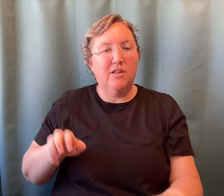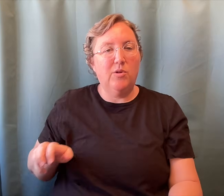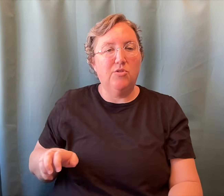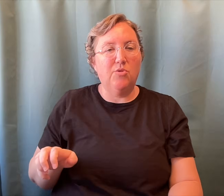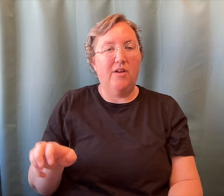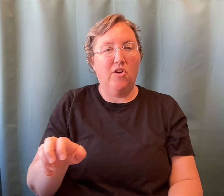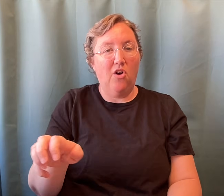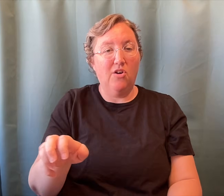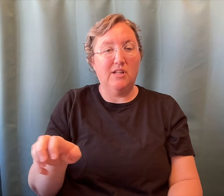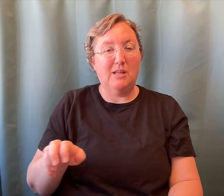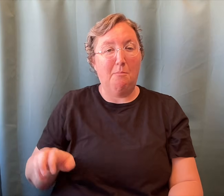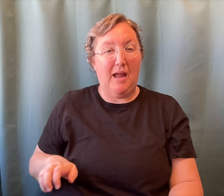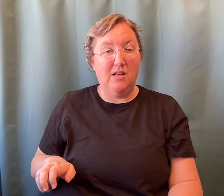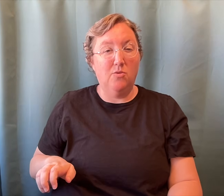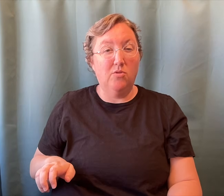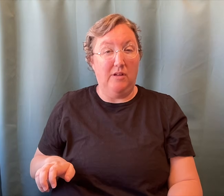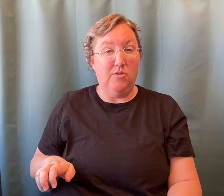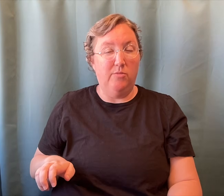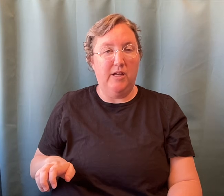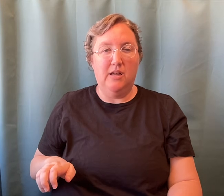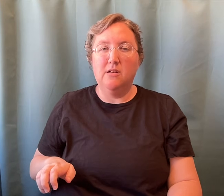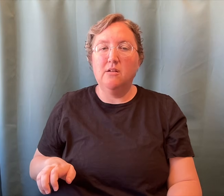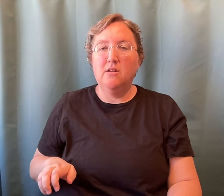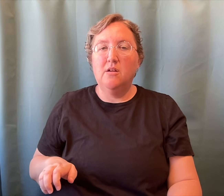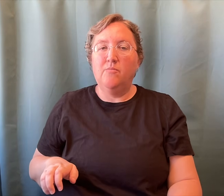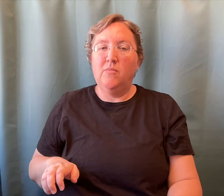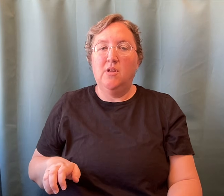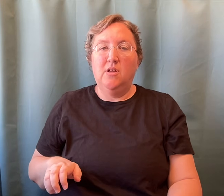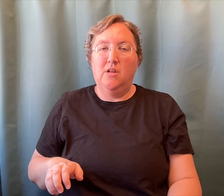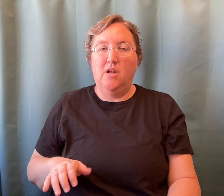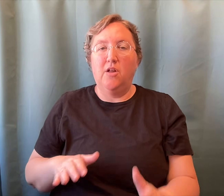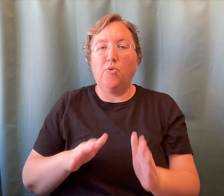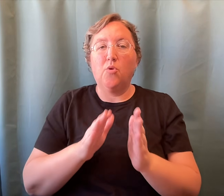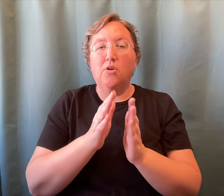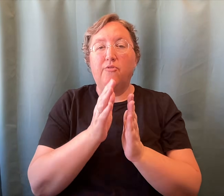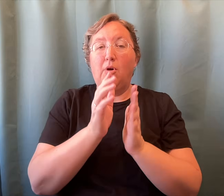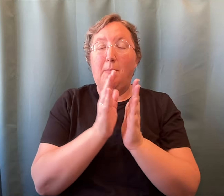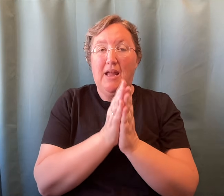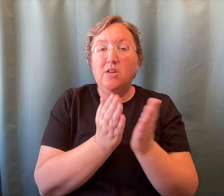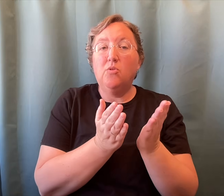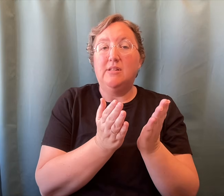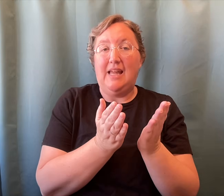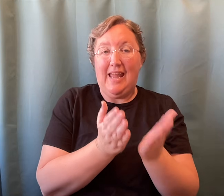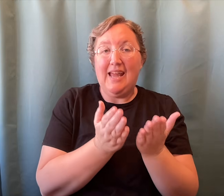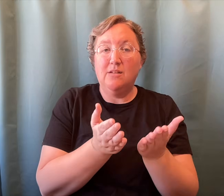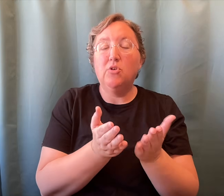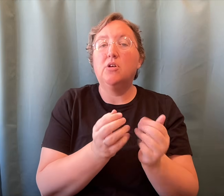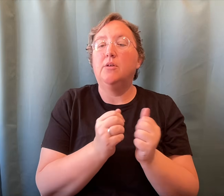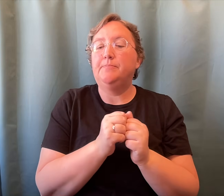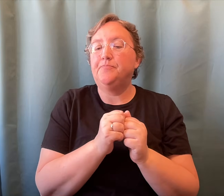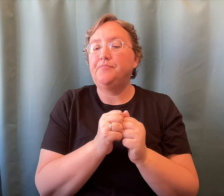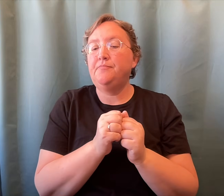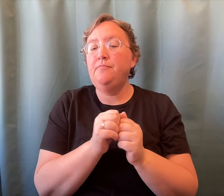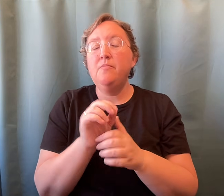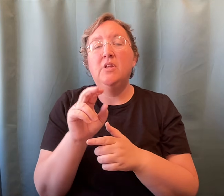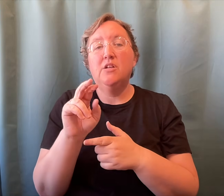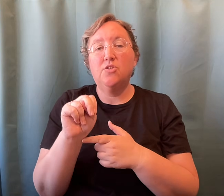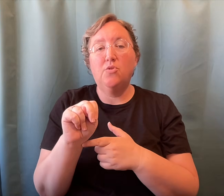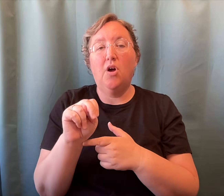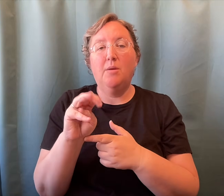when you drive a car and it's a manual, you have to do it by hand. Another word for a manual is a handbook. So